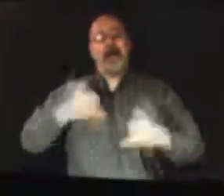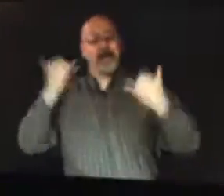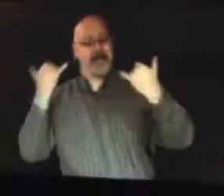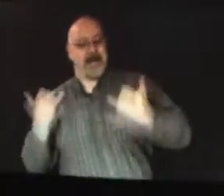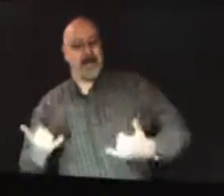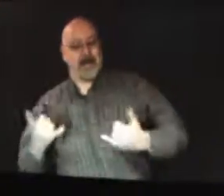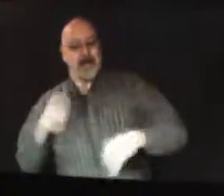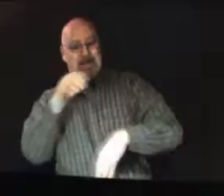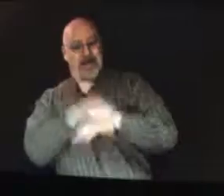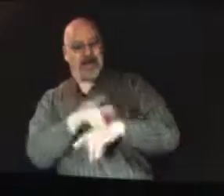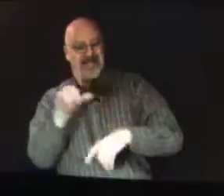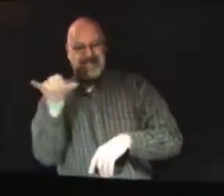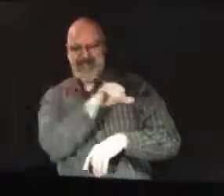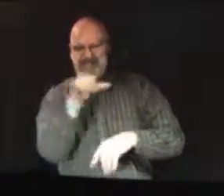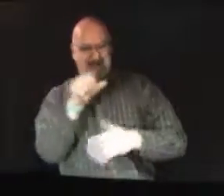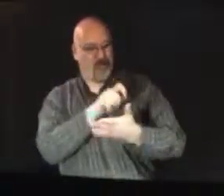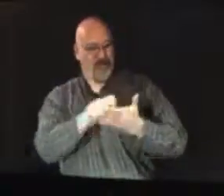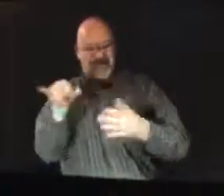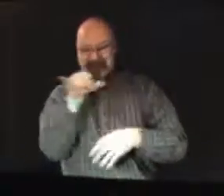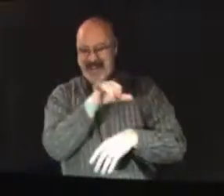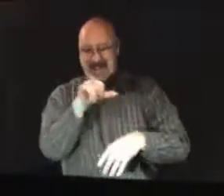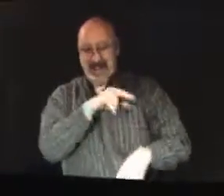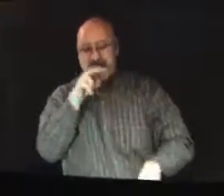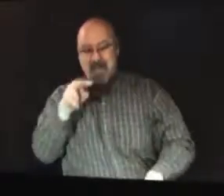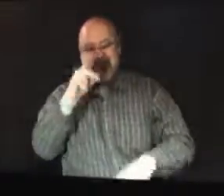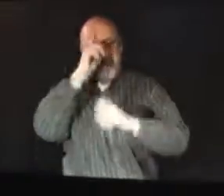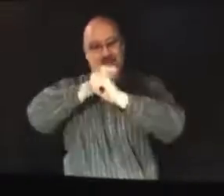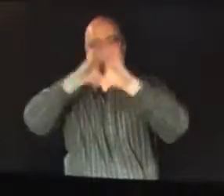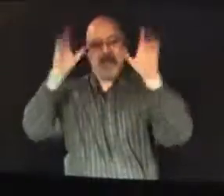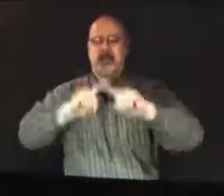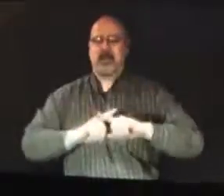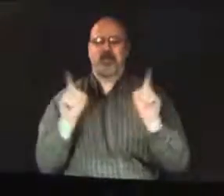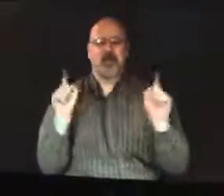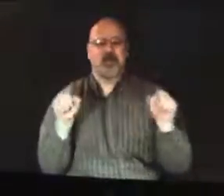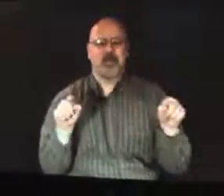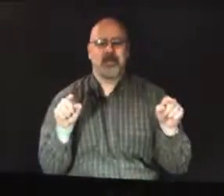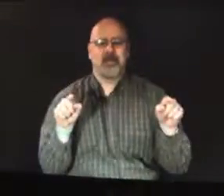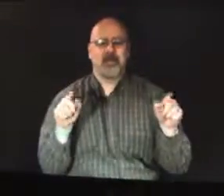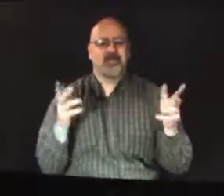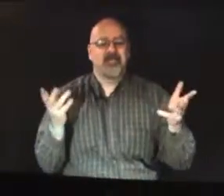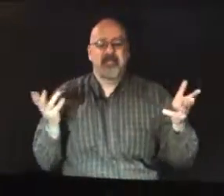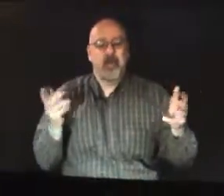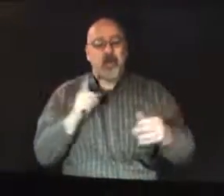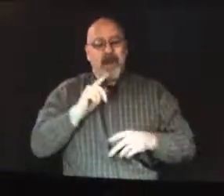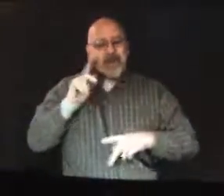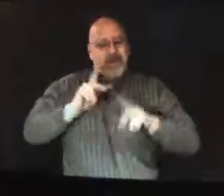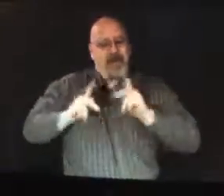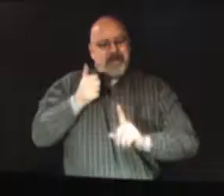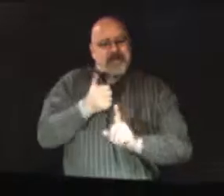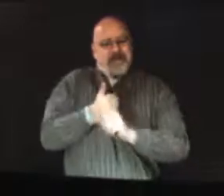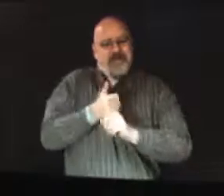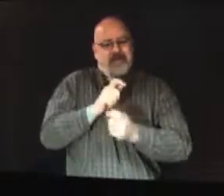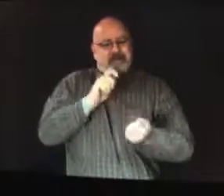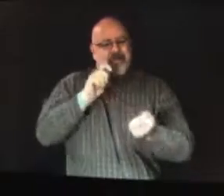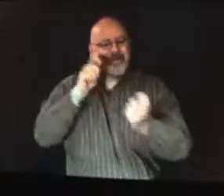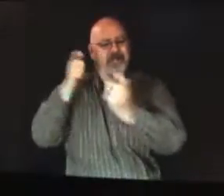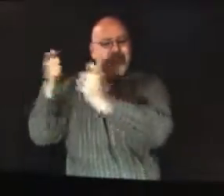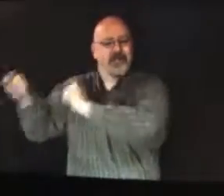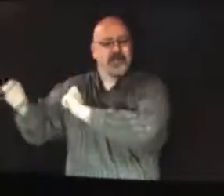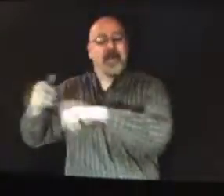you would look at the language then, it was completely different, but it's like the same thing. Which is right or wrong, we have